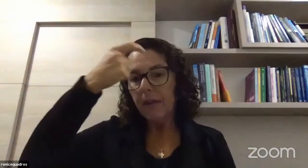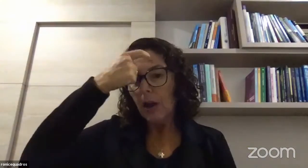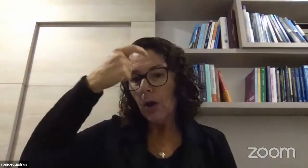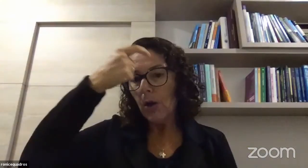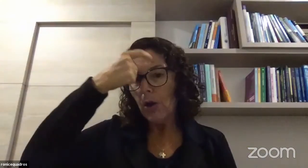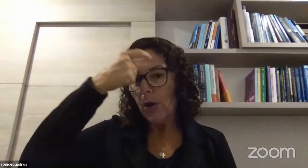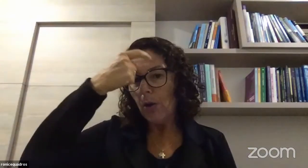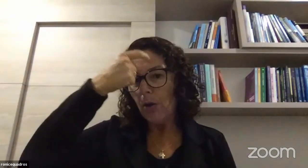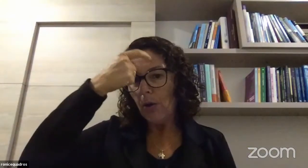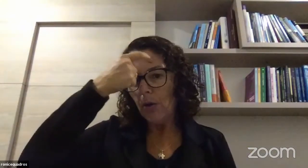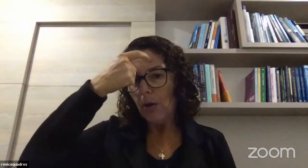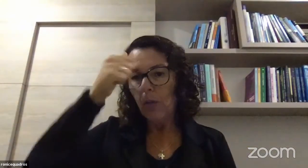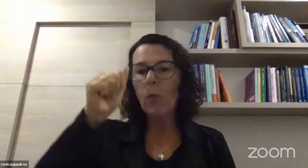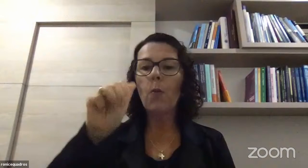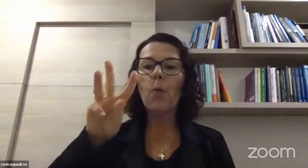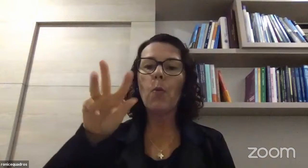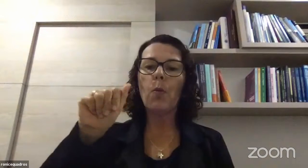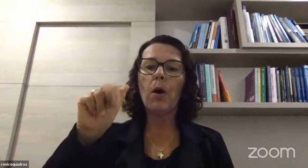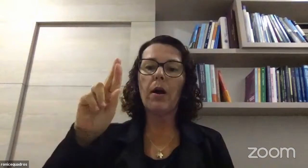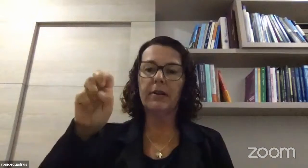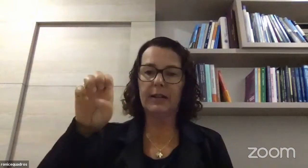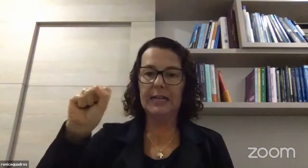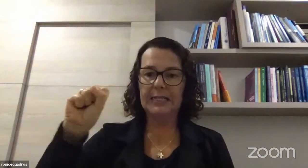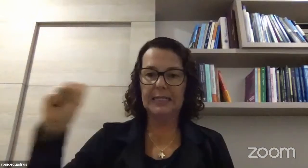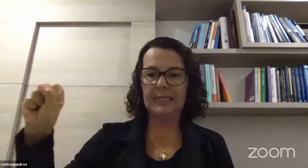And all of these factors